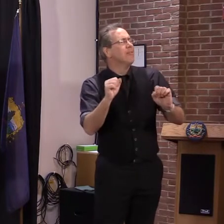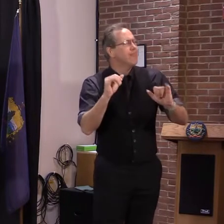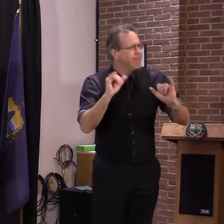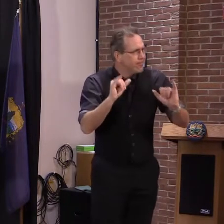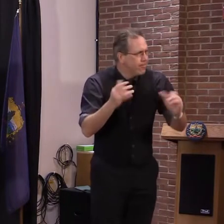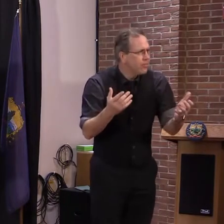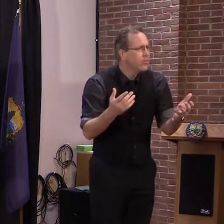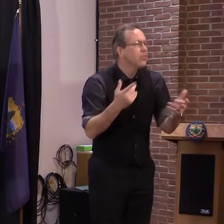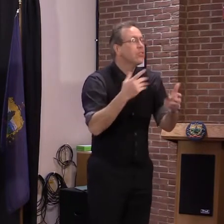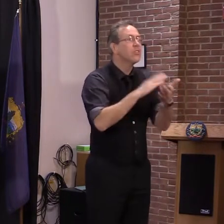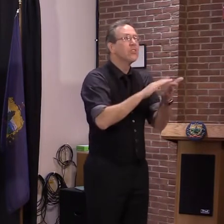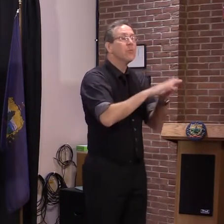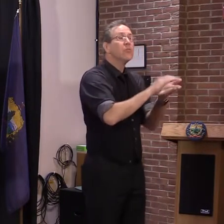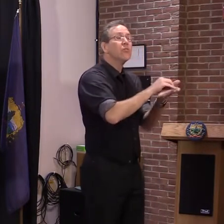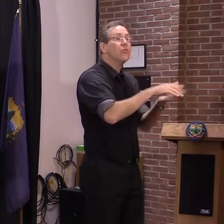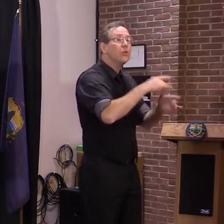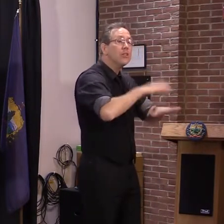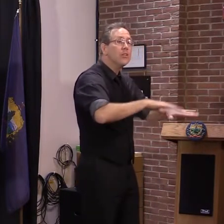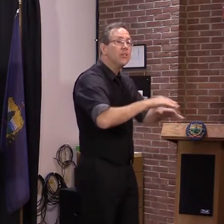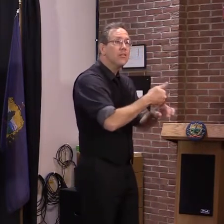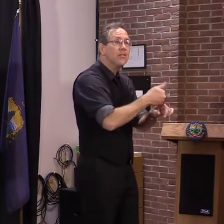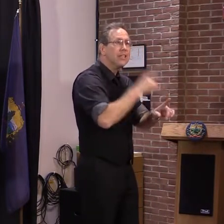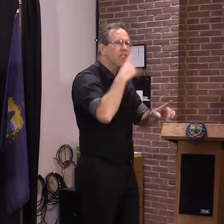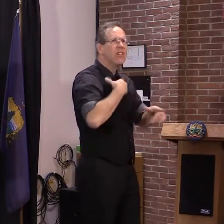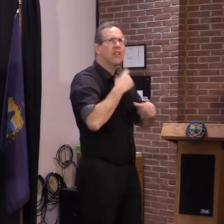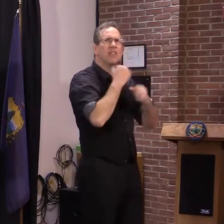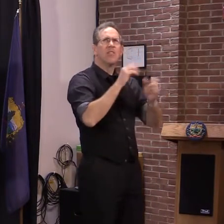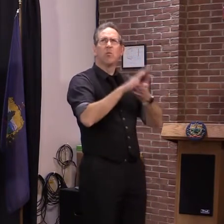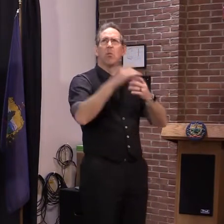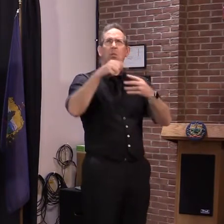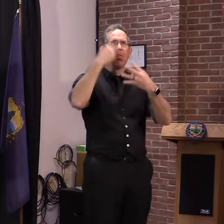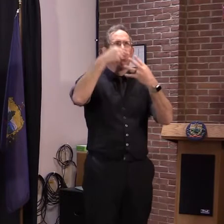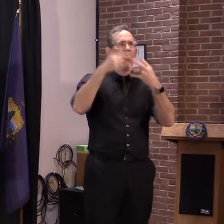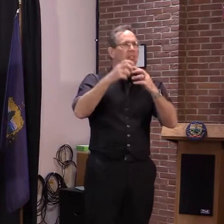help students and staff with the transition to the eventual removal of masks.